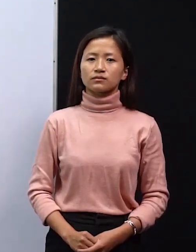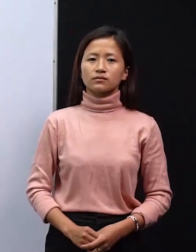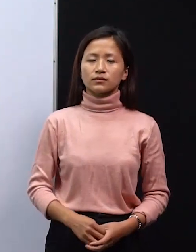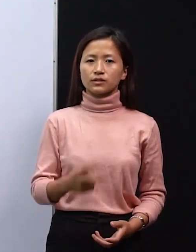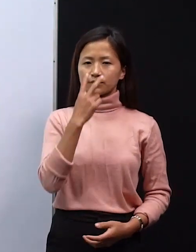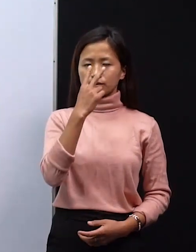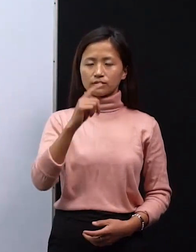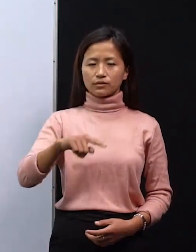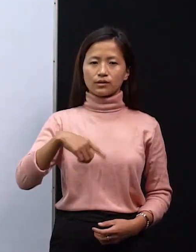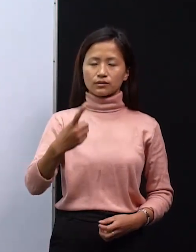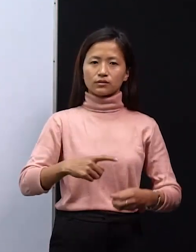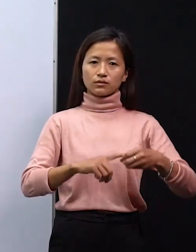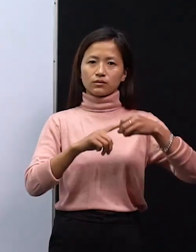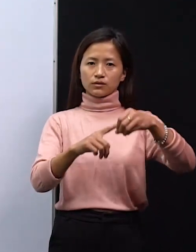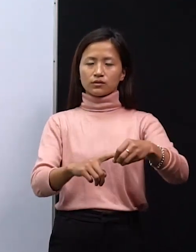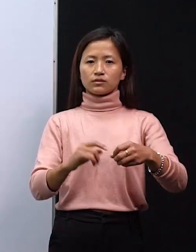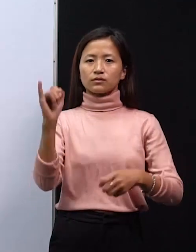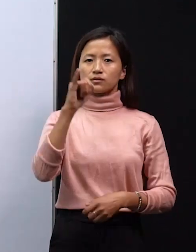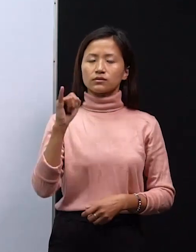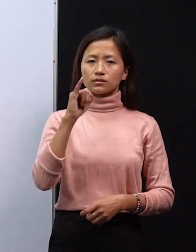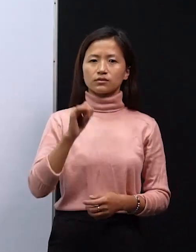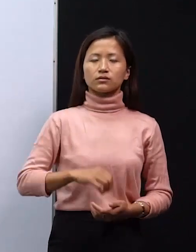Let's look at the next question 6.